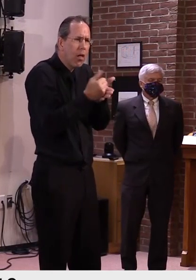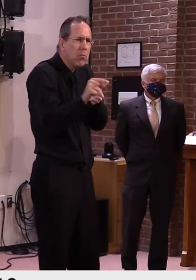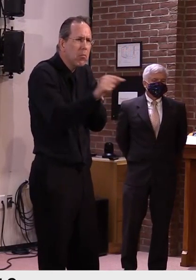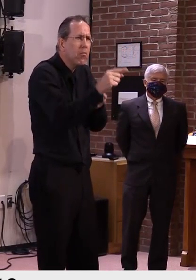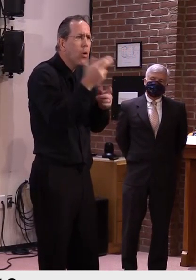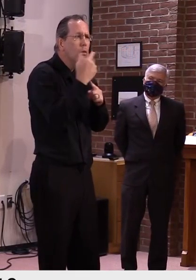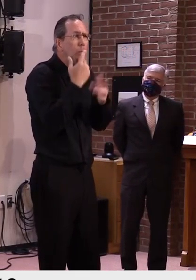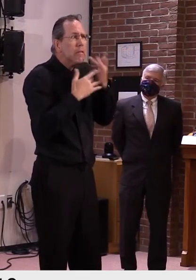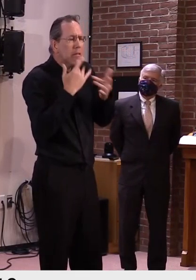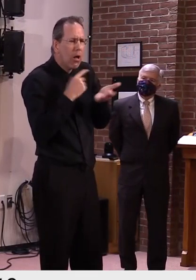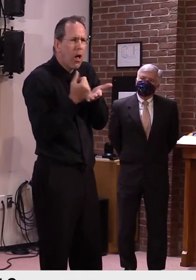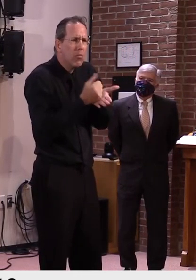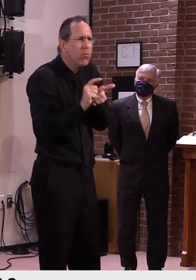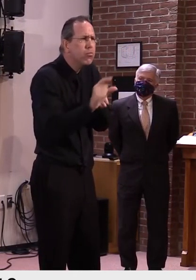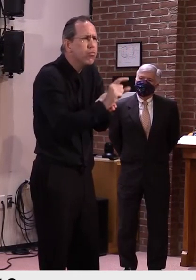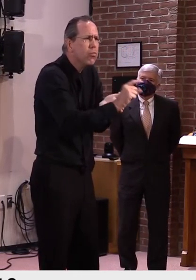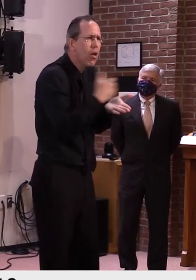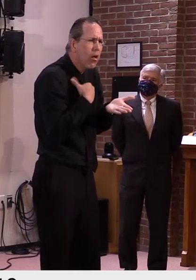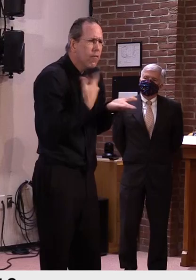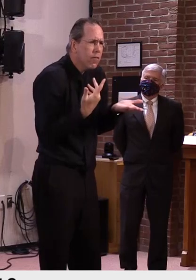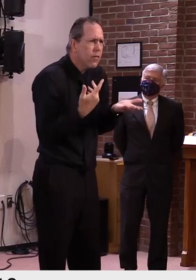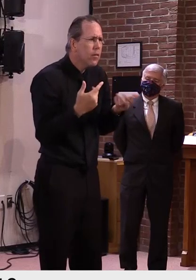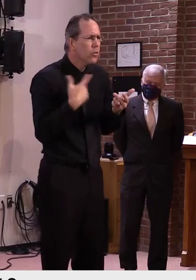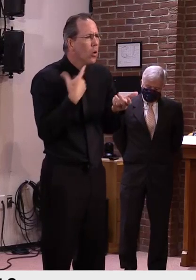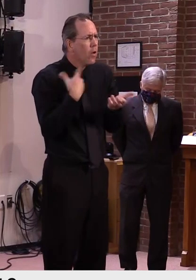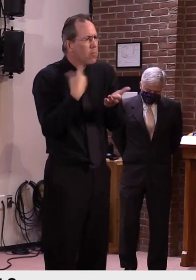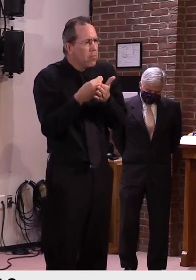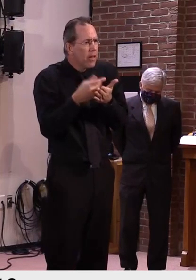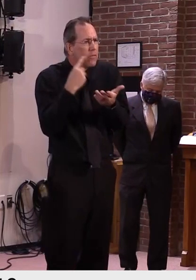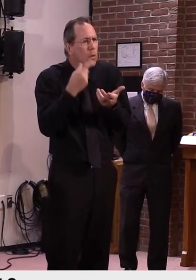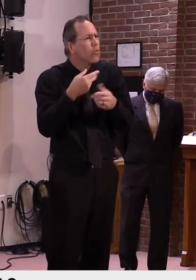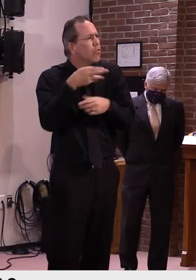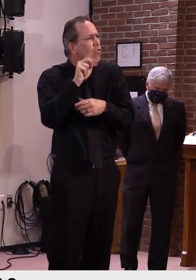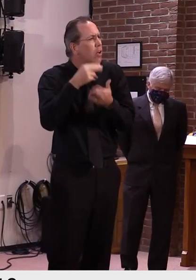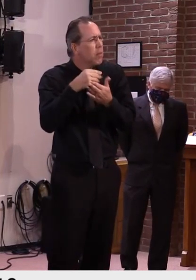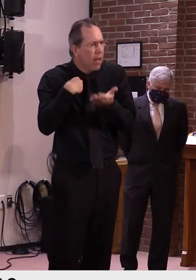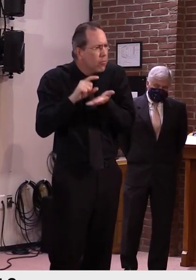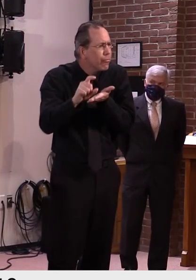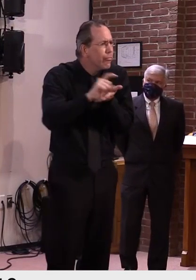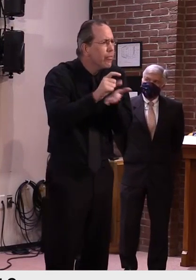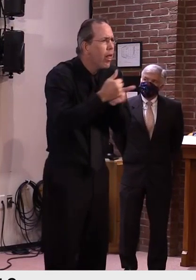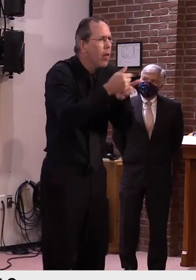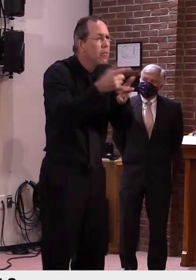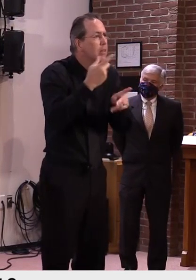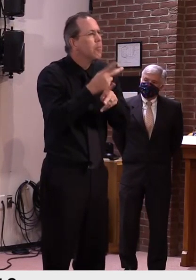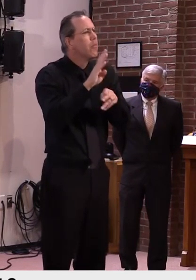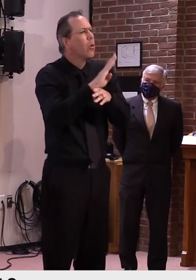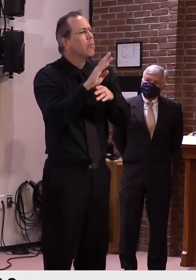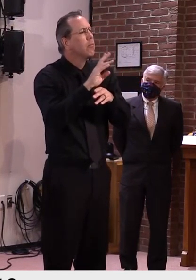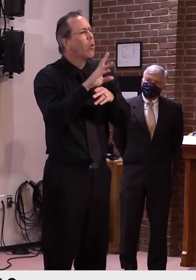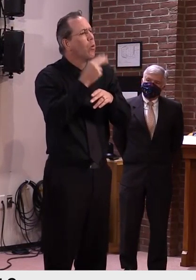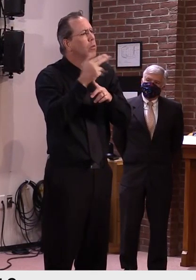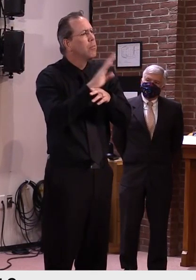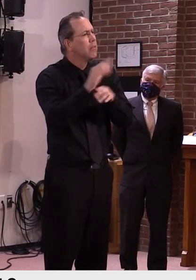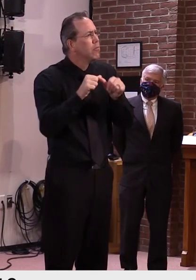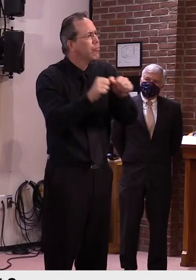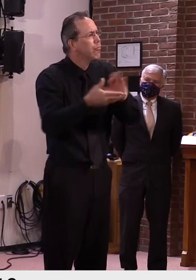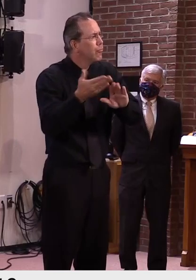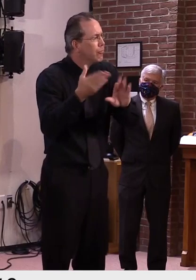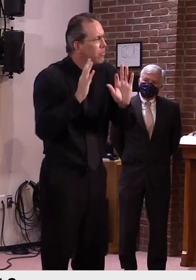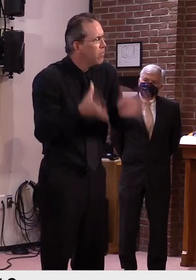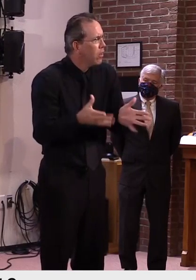and give them enough money, enough grants to survive so they can thrive in the future. Without that money,